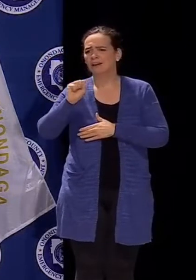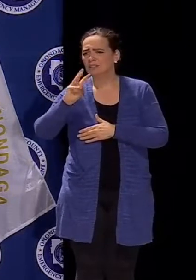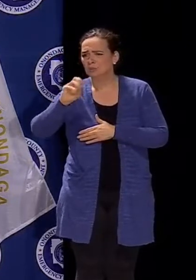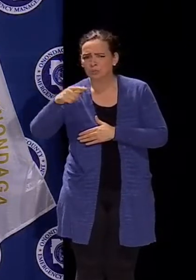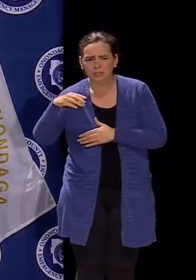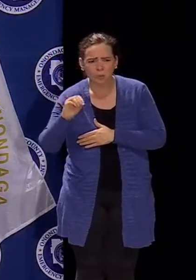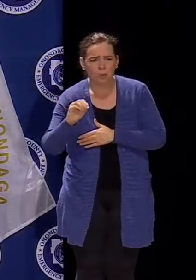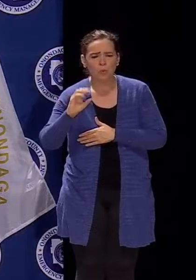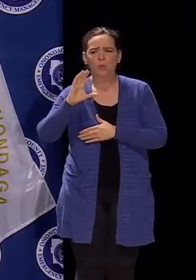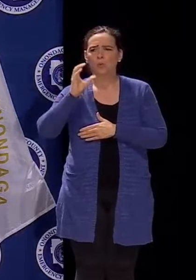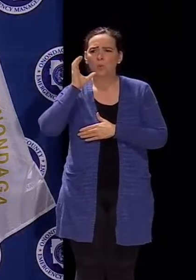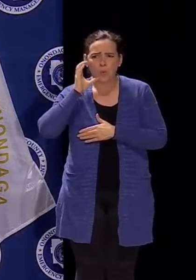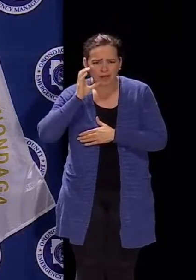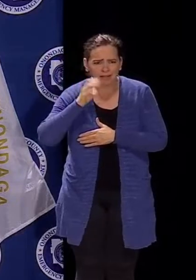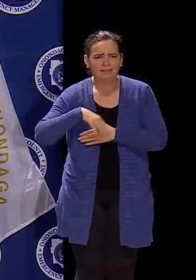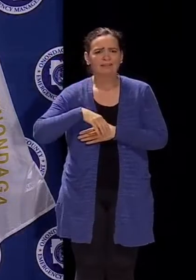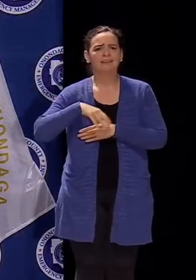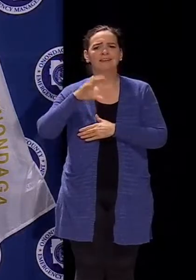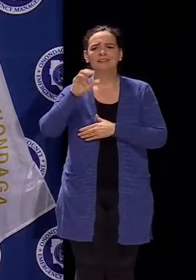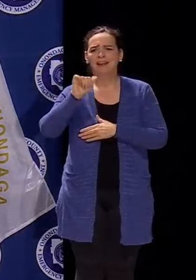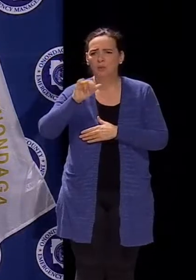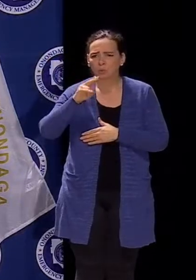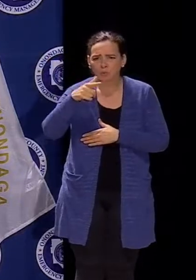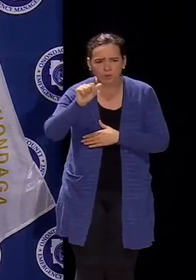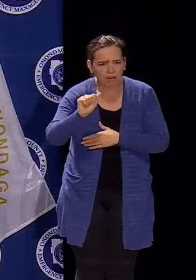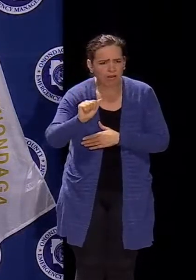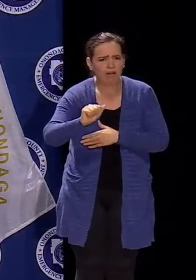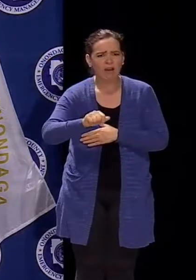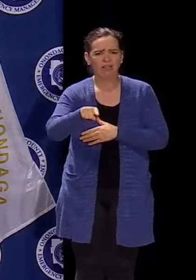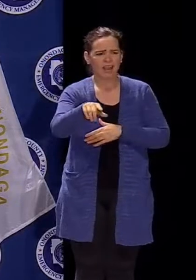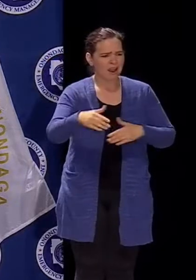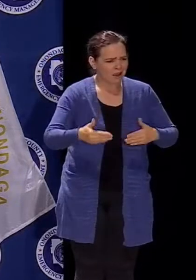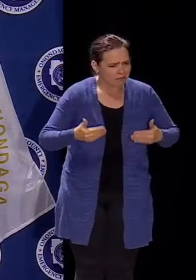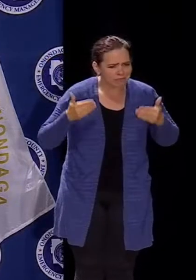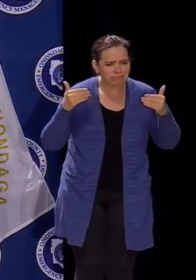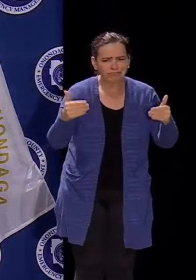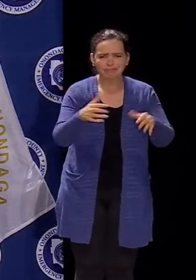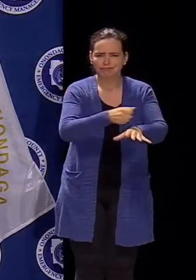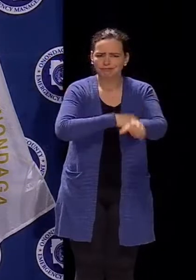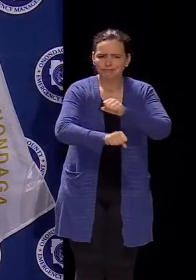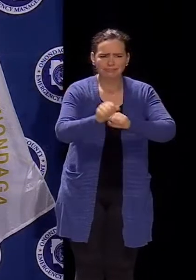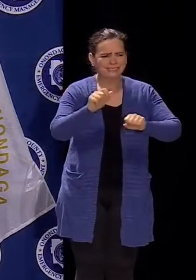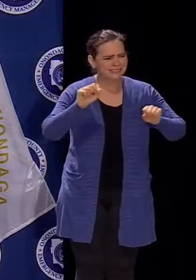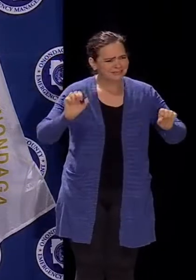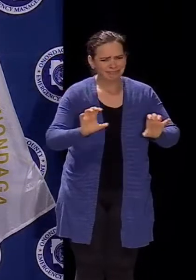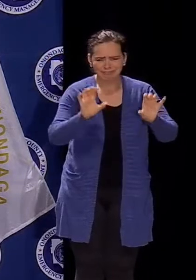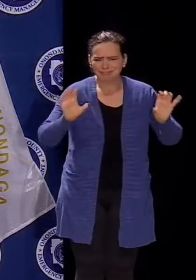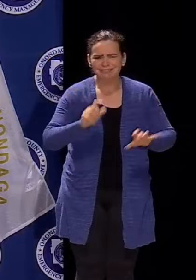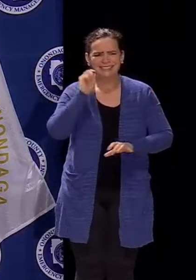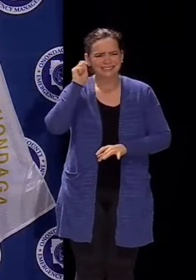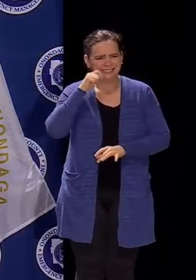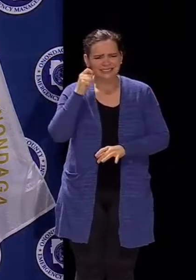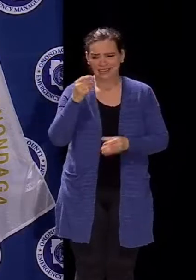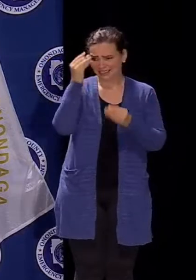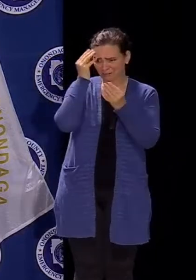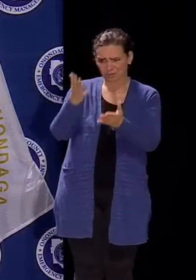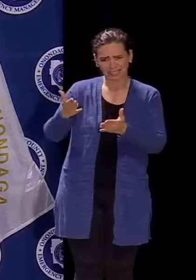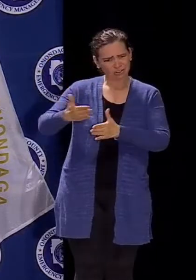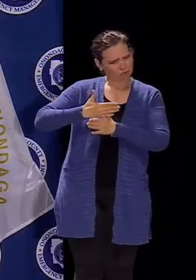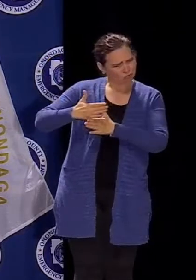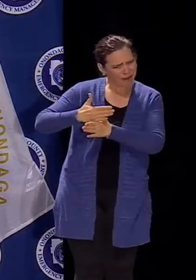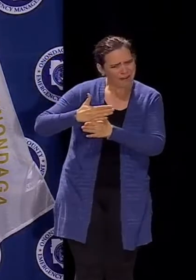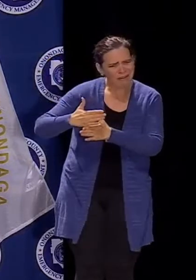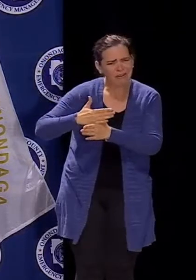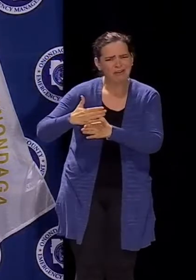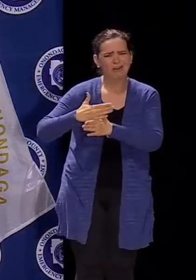County. They've picked up their testing. They have better data to make informed decisions. It matters what happens in the counties